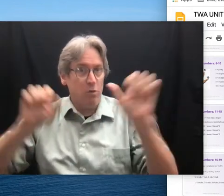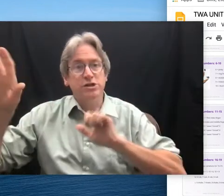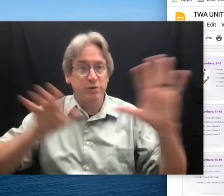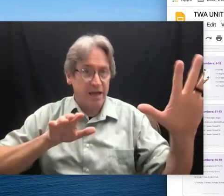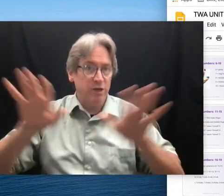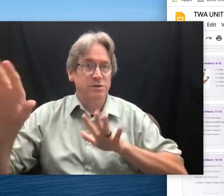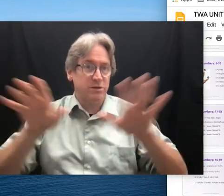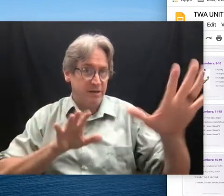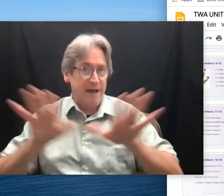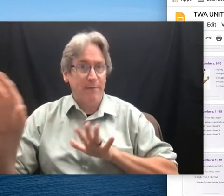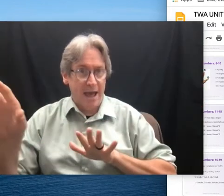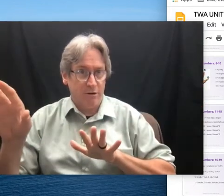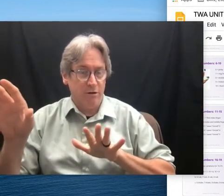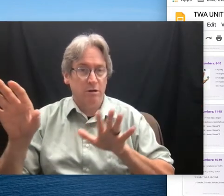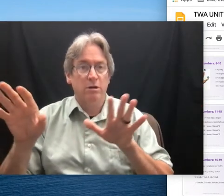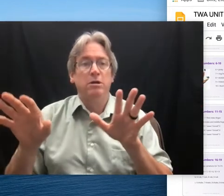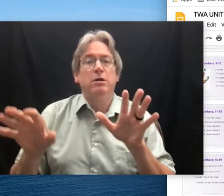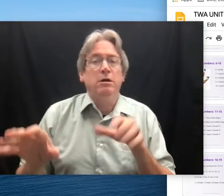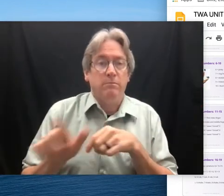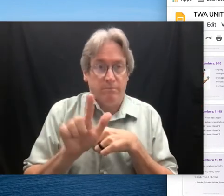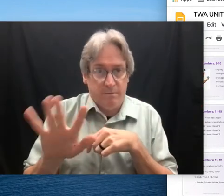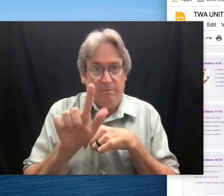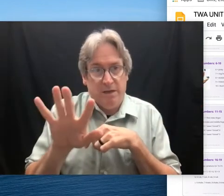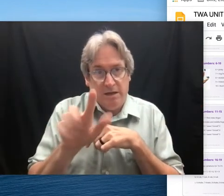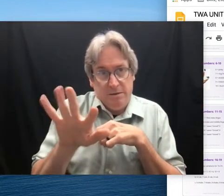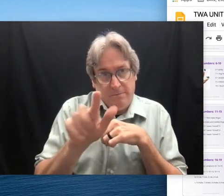So once you get used to that pattern,